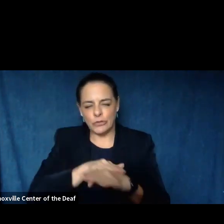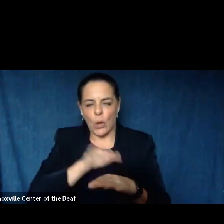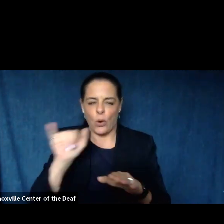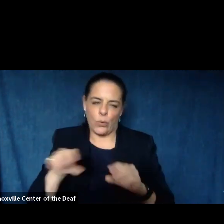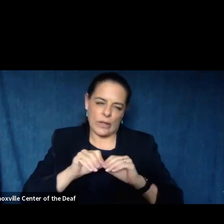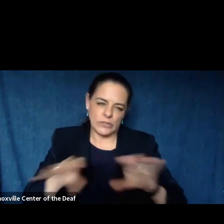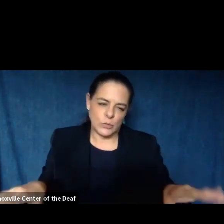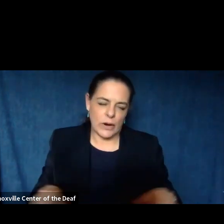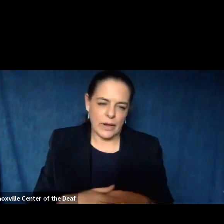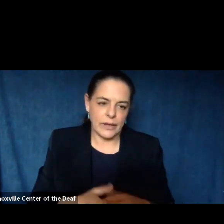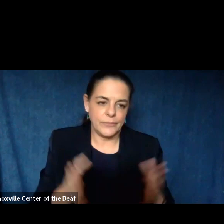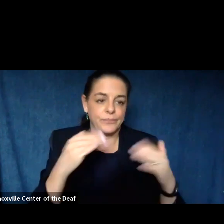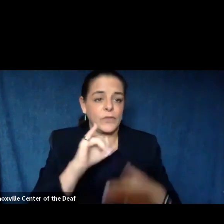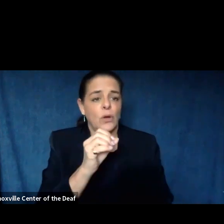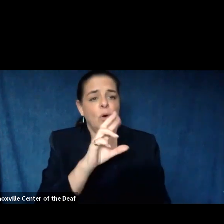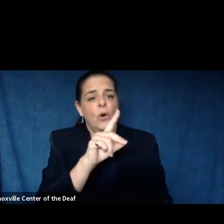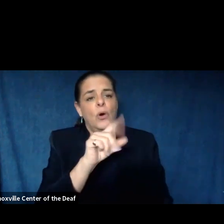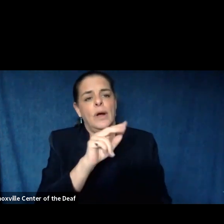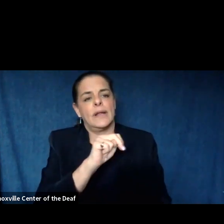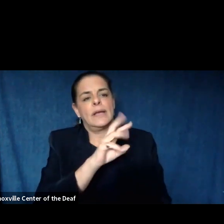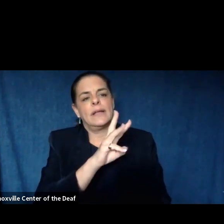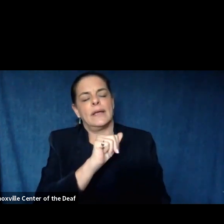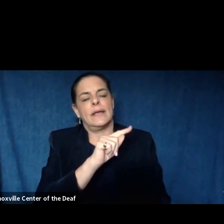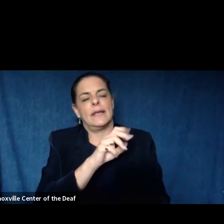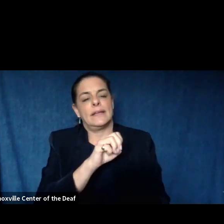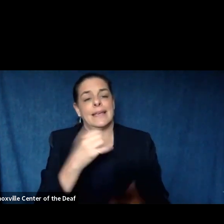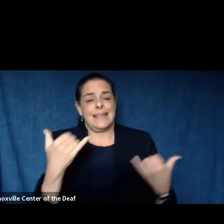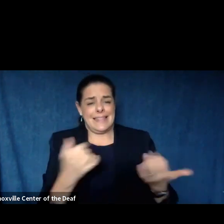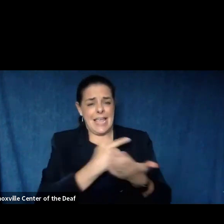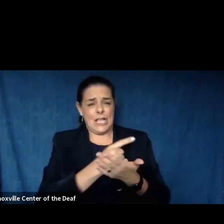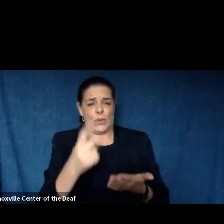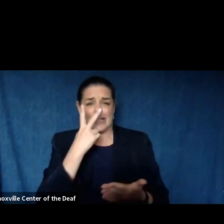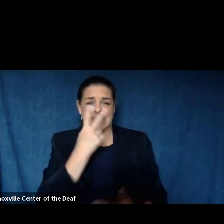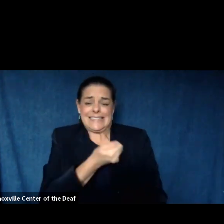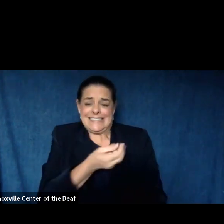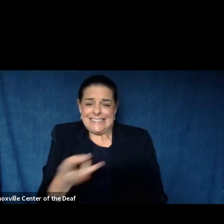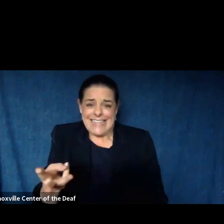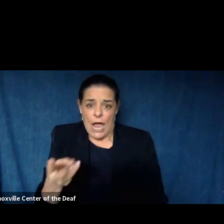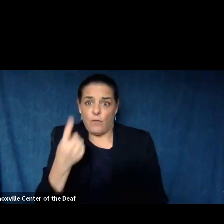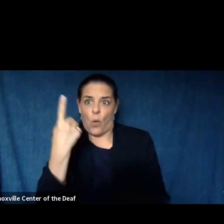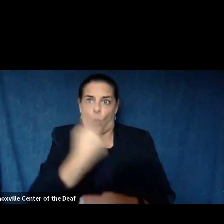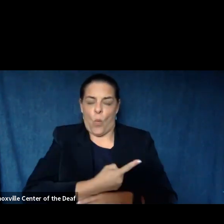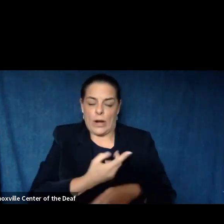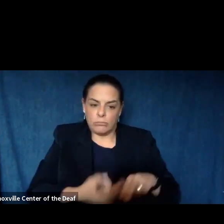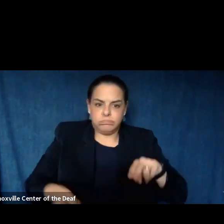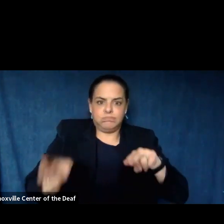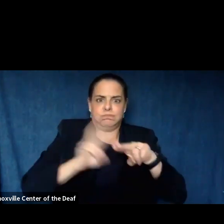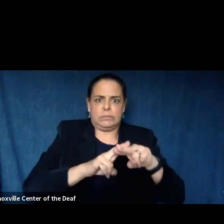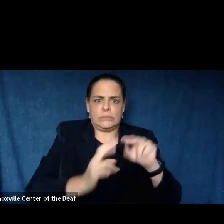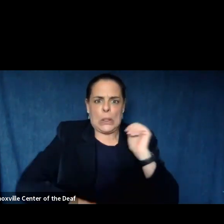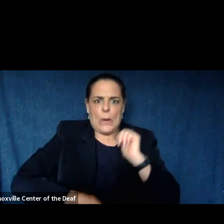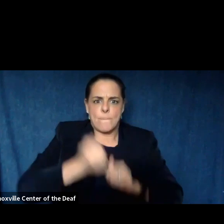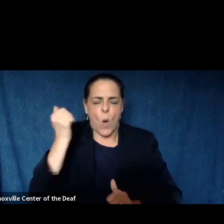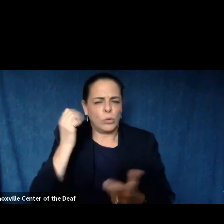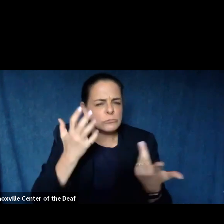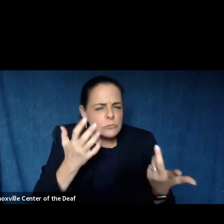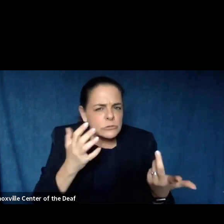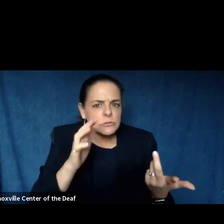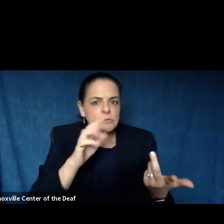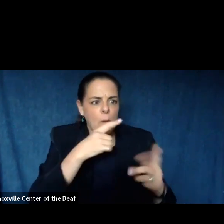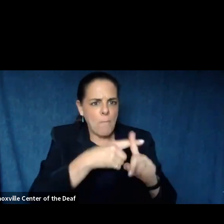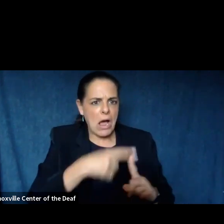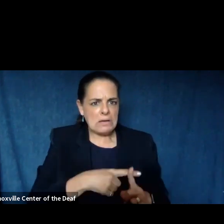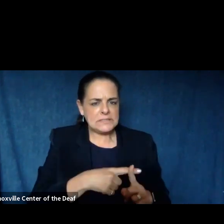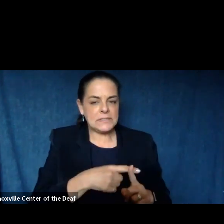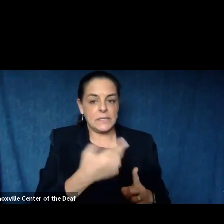WATE, this week we saw several of the largest one-day increases of positive cases. What are your concerns with this development, and will you be